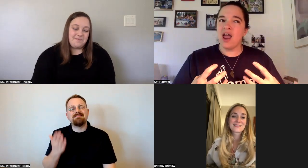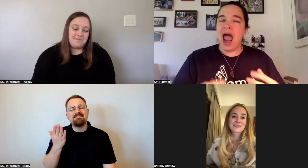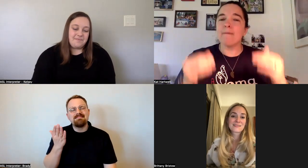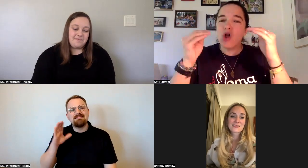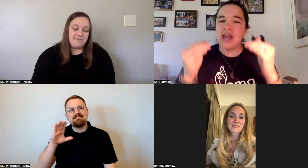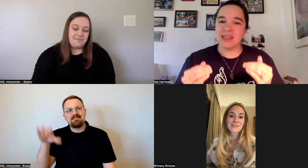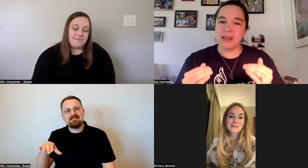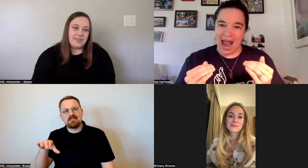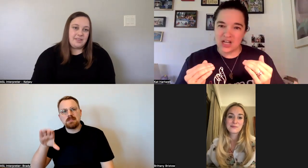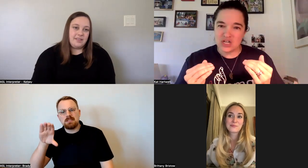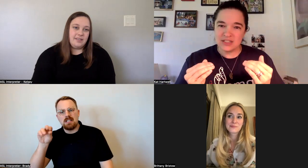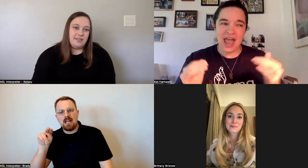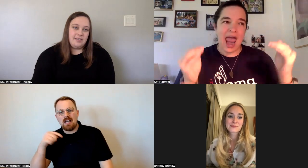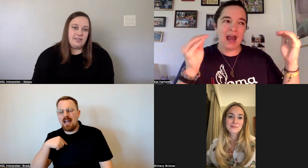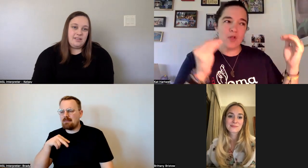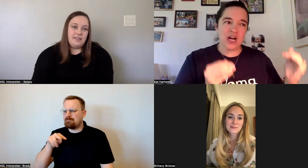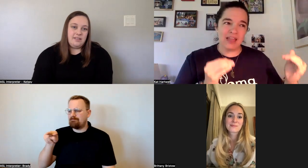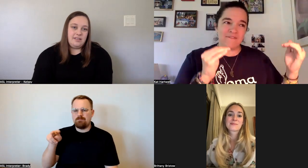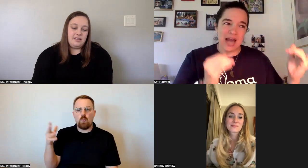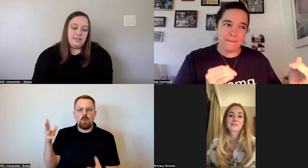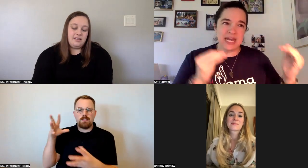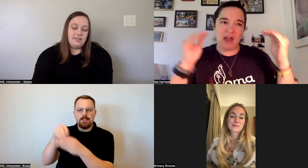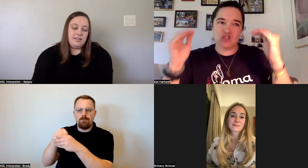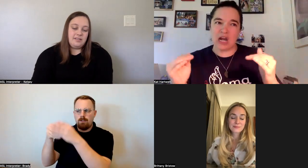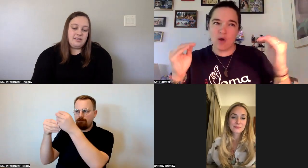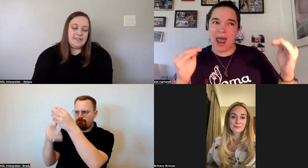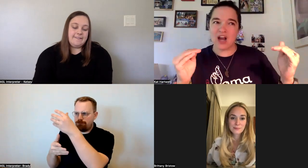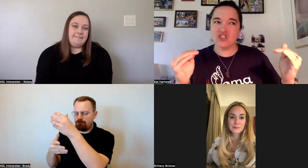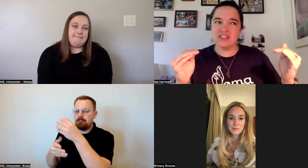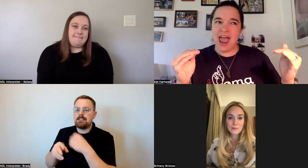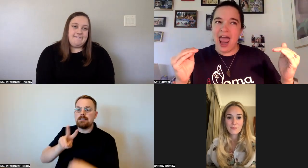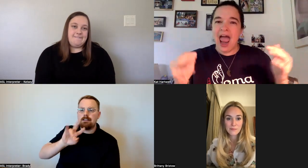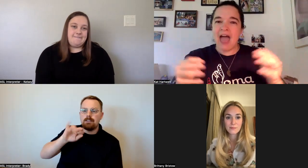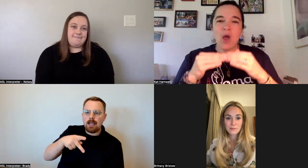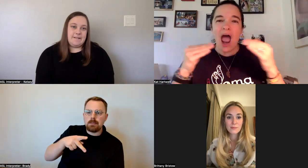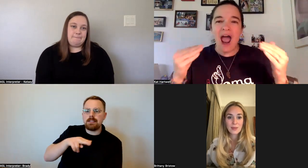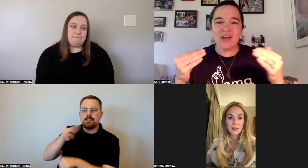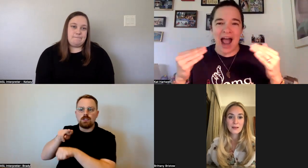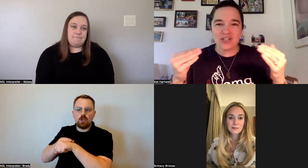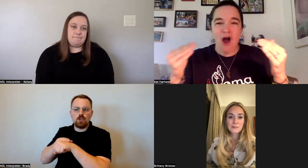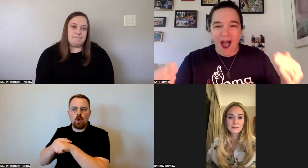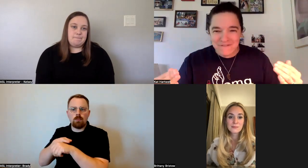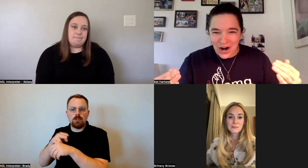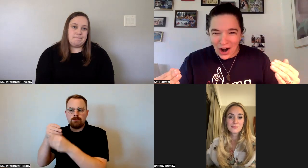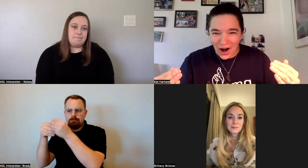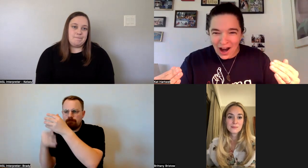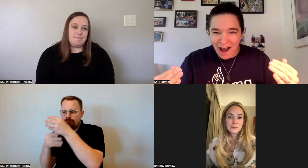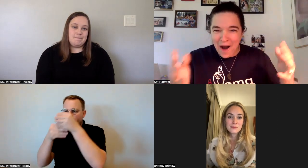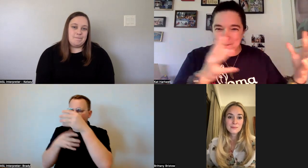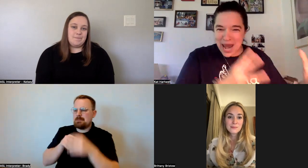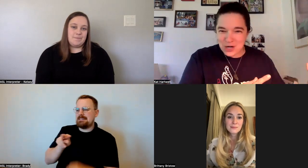like, I'm looking at the packaging and I'm looking at the VIP and the general packaging. They don't have a lot to